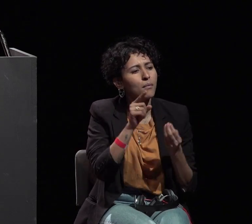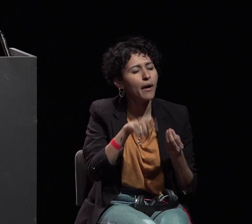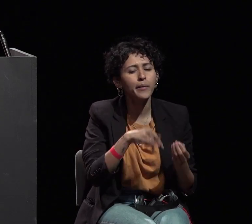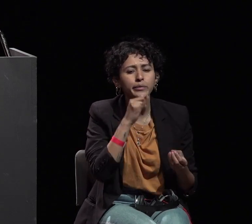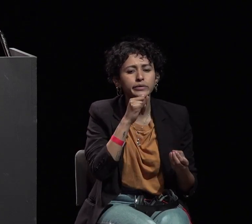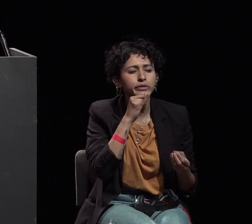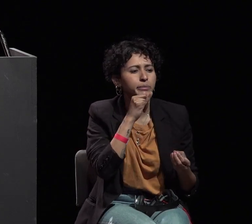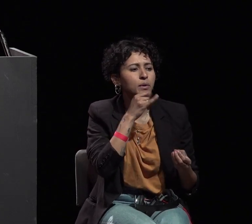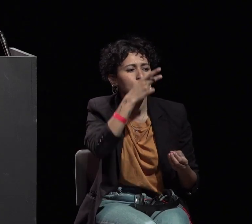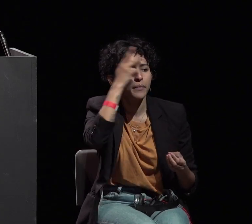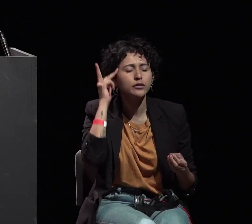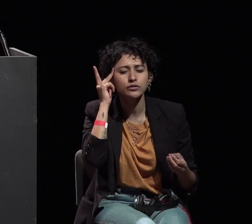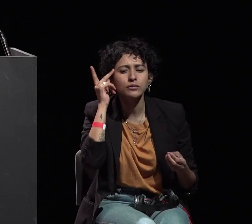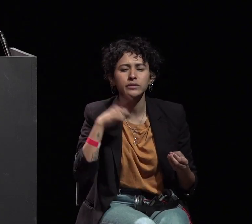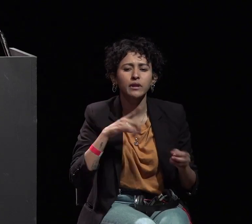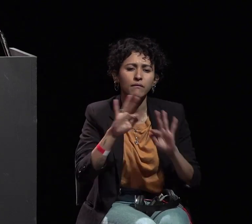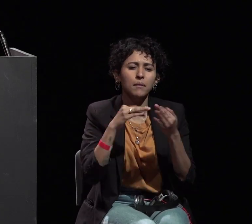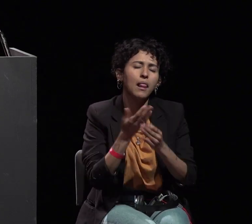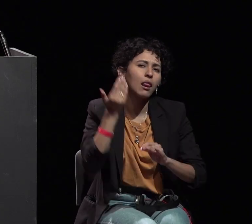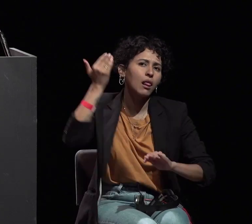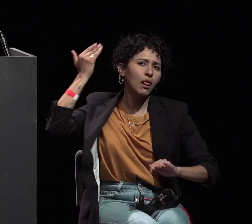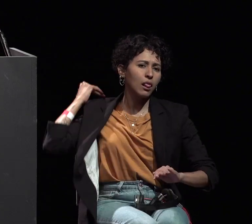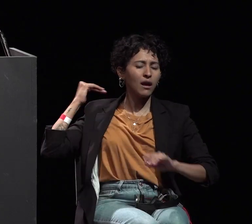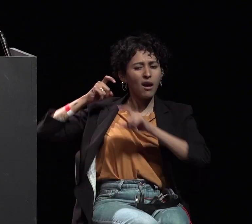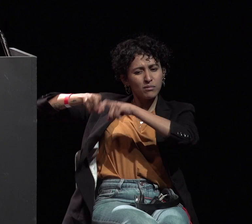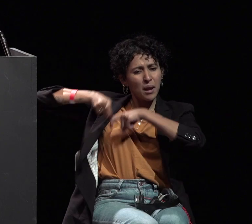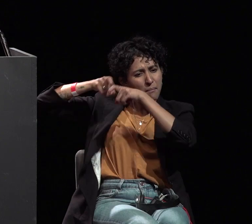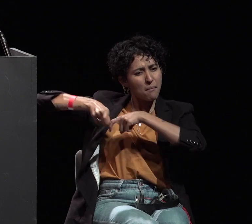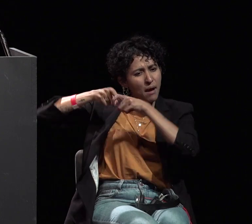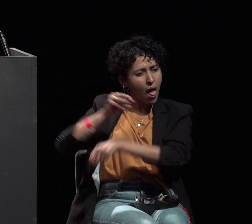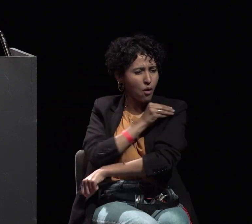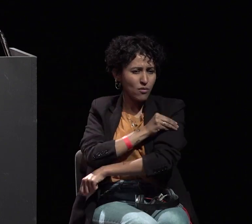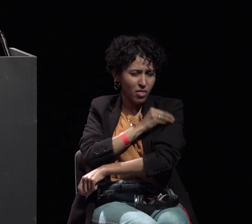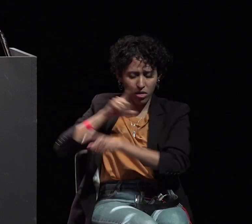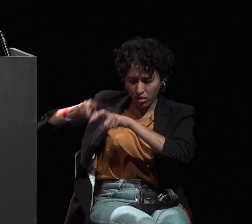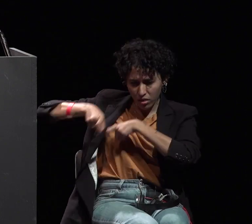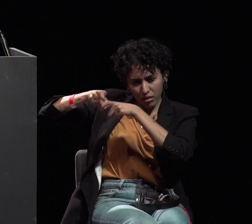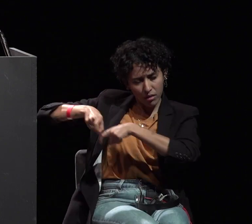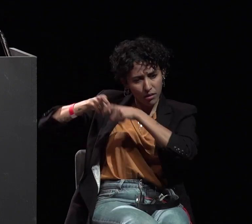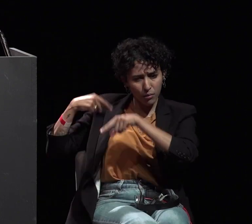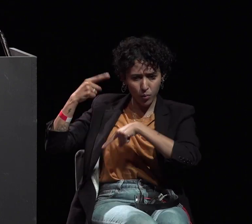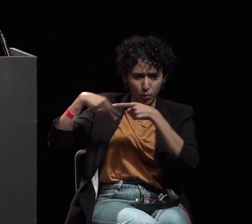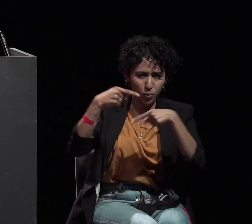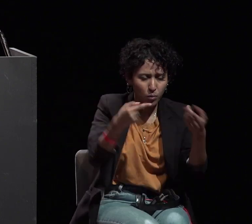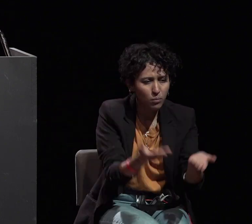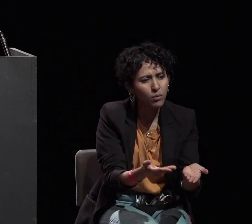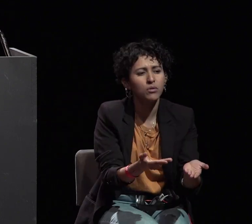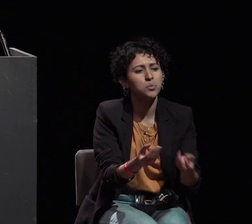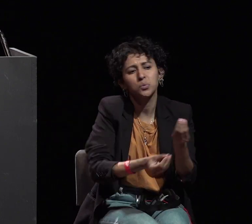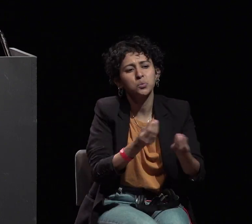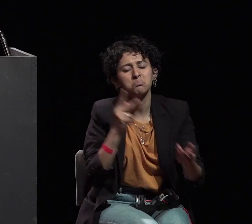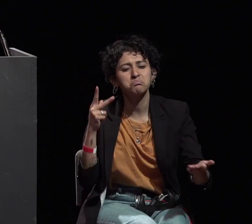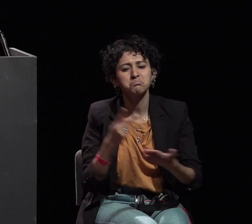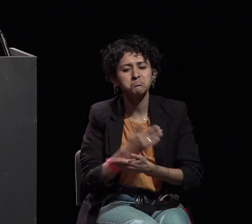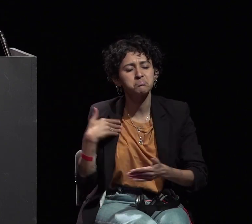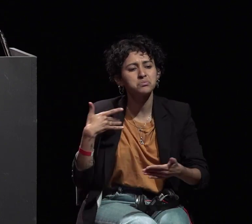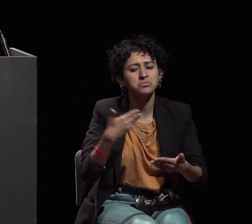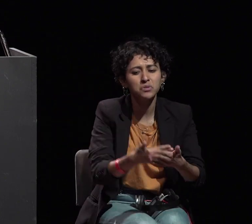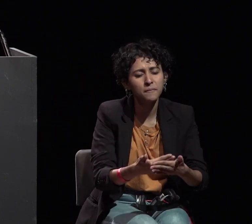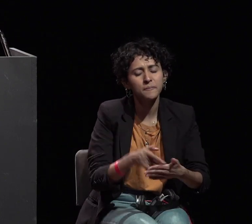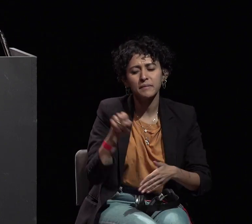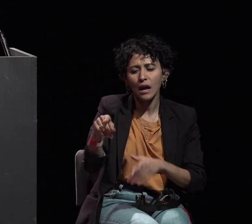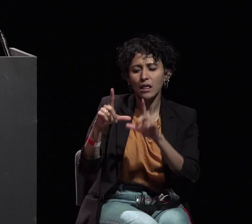southern plantations reliant on unpaid labor of enslaved people. But back to these pictures. Both were published